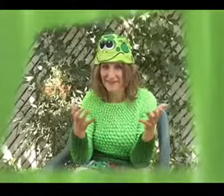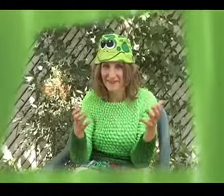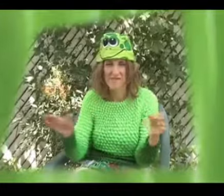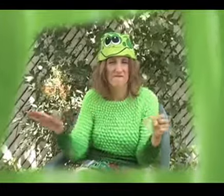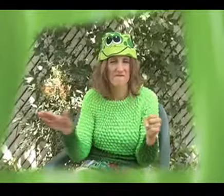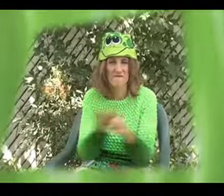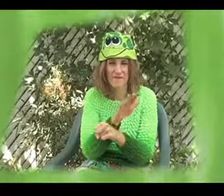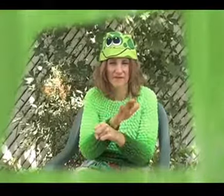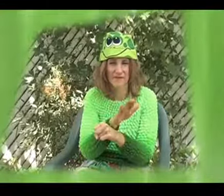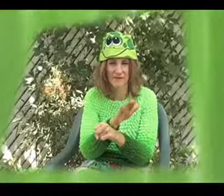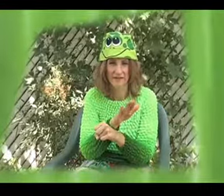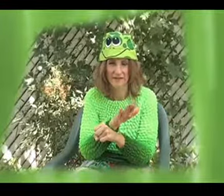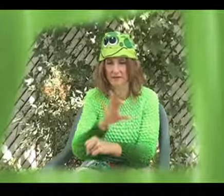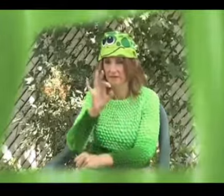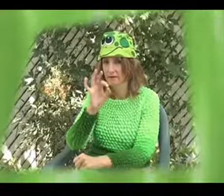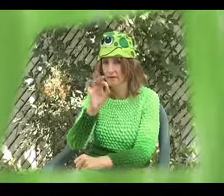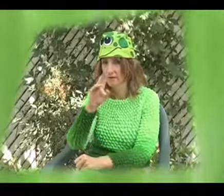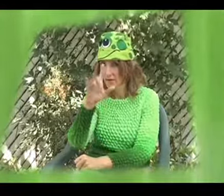And it means fully,